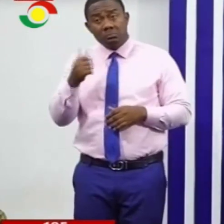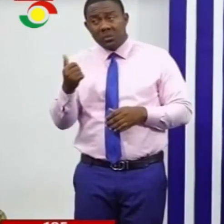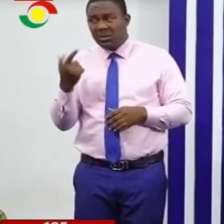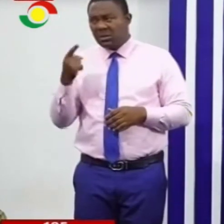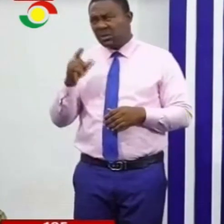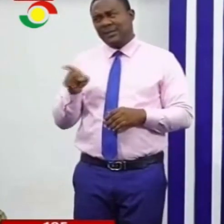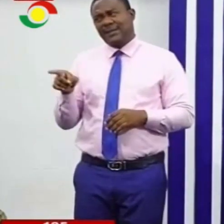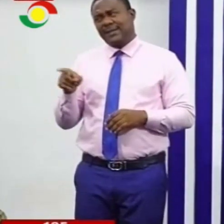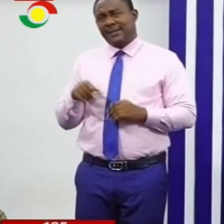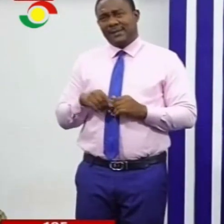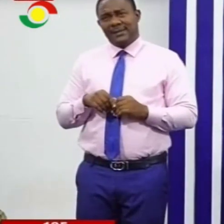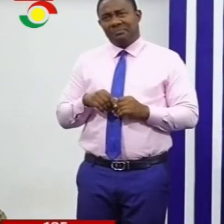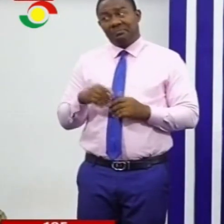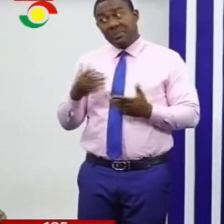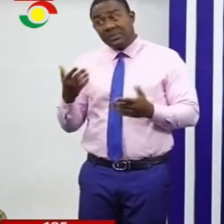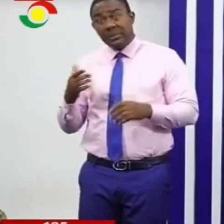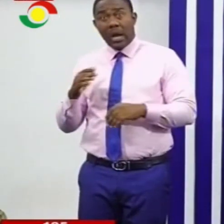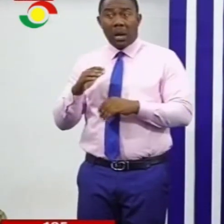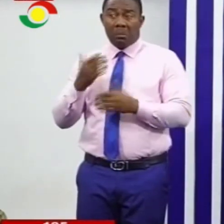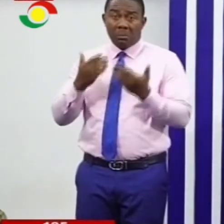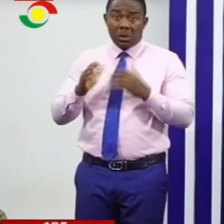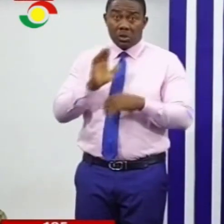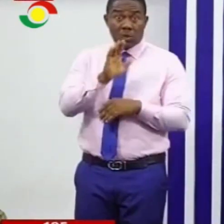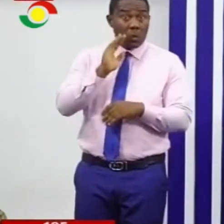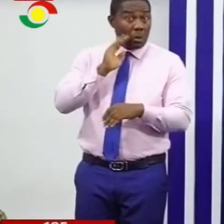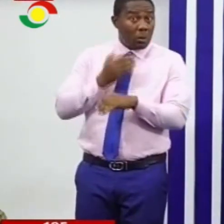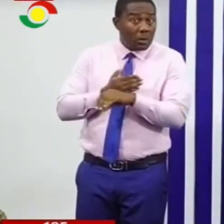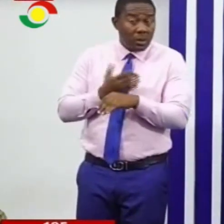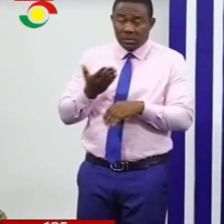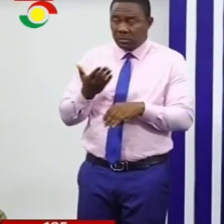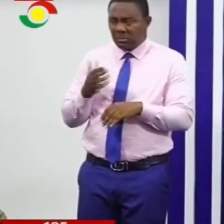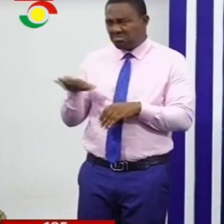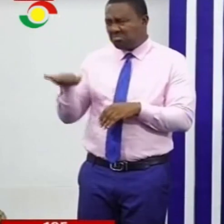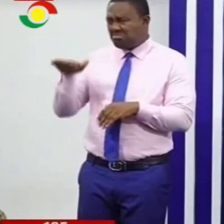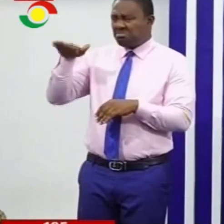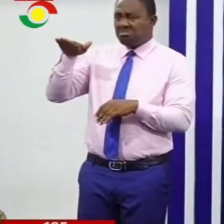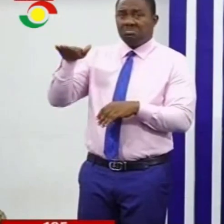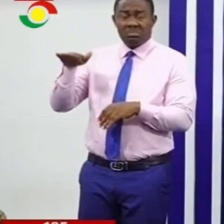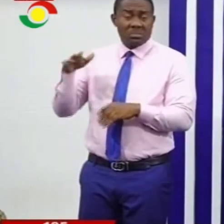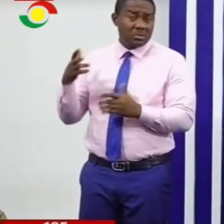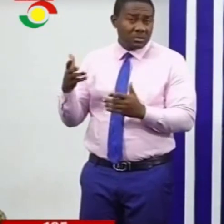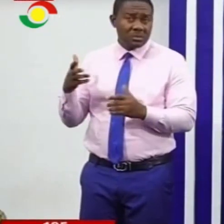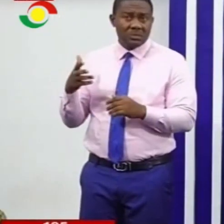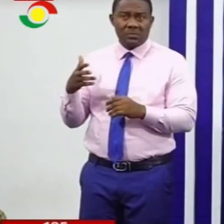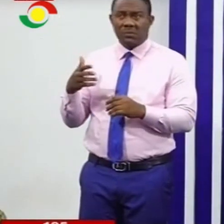atumu se nkoye oba bank yeye wadu ni mpeni mfie so a ni aya